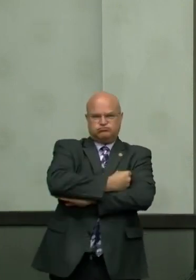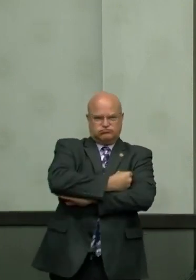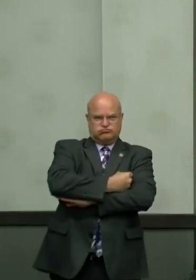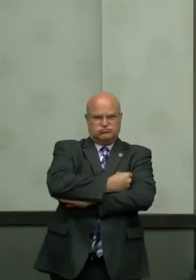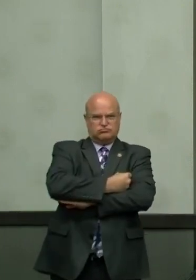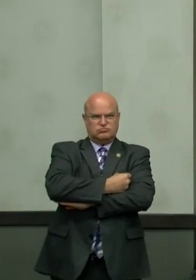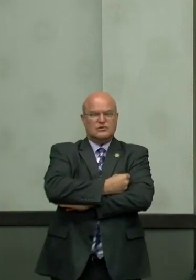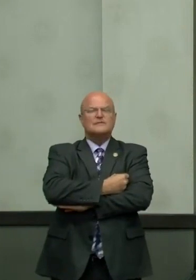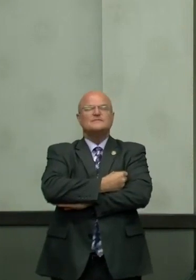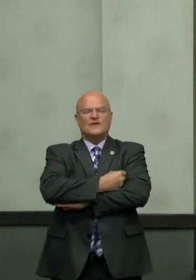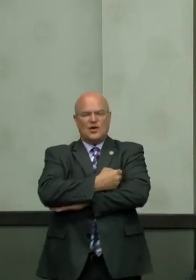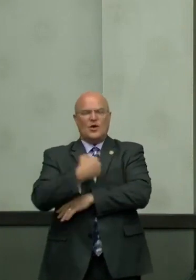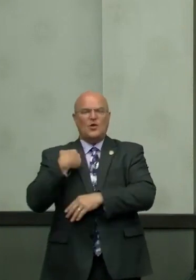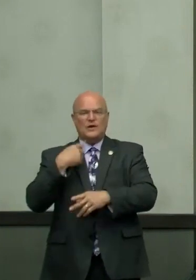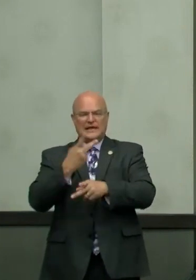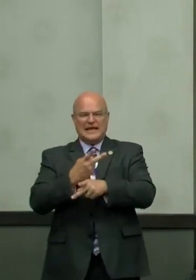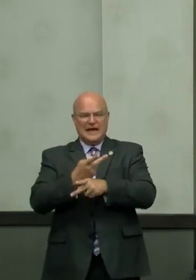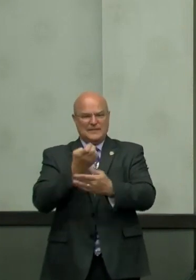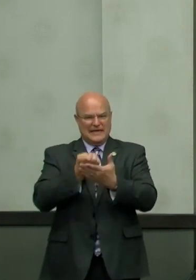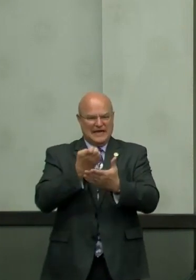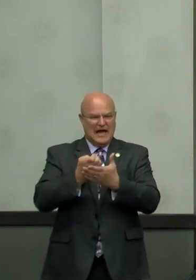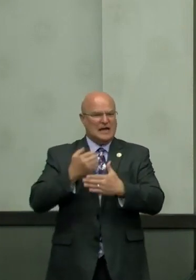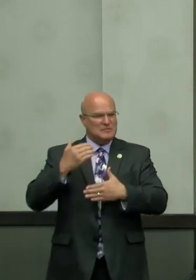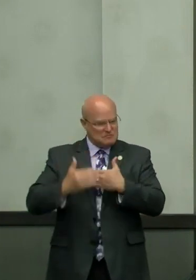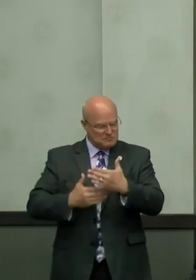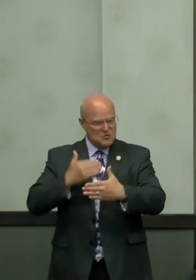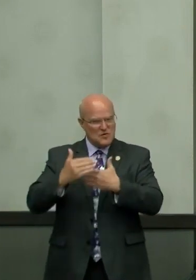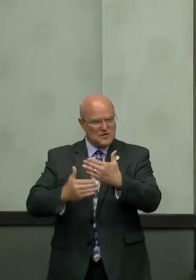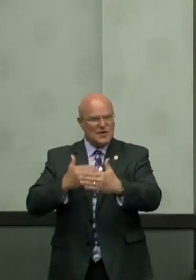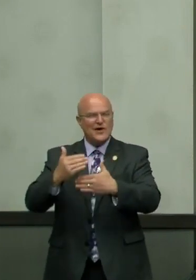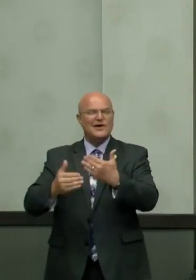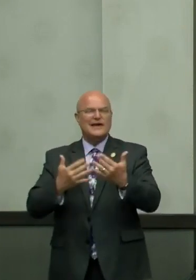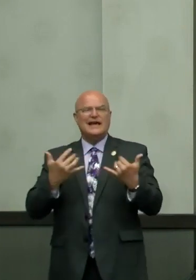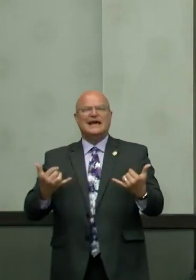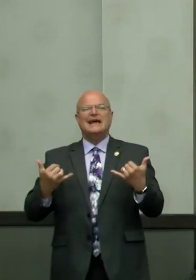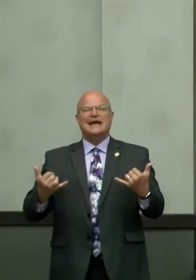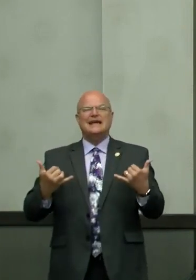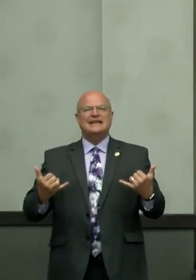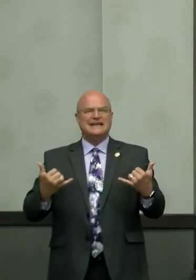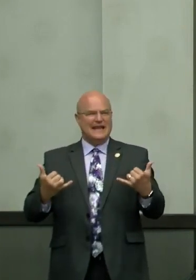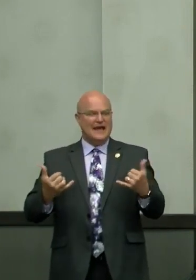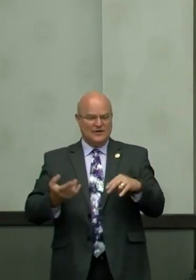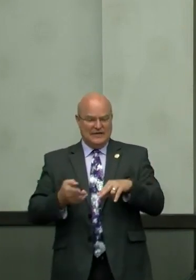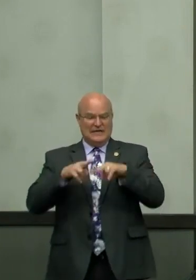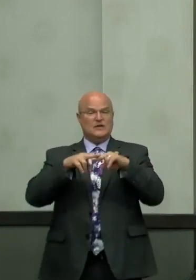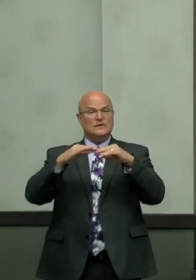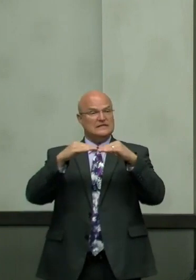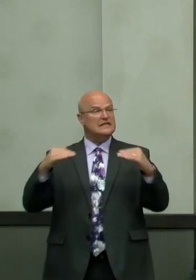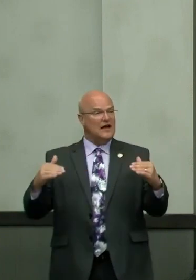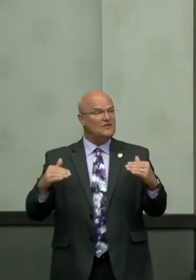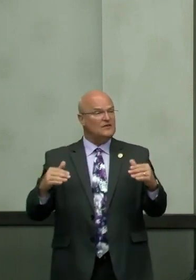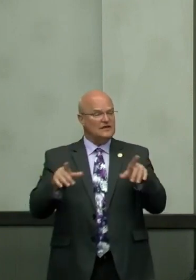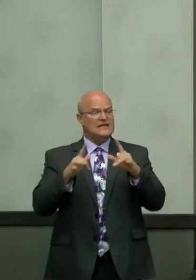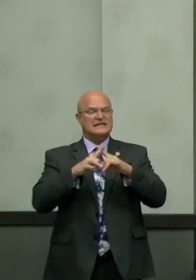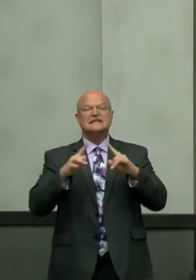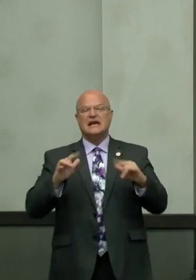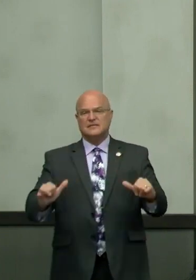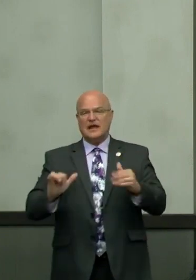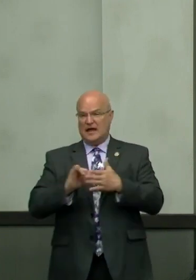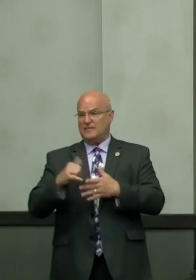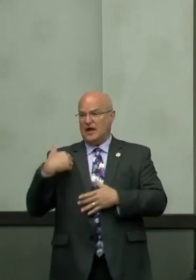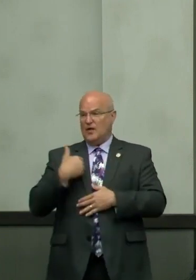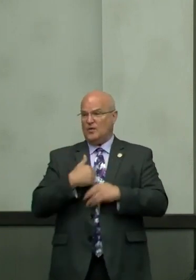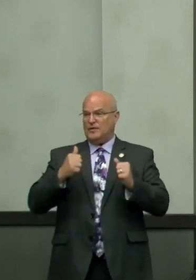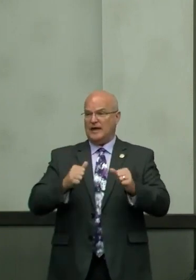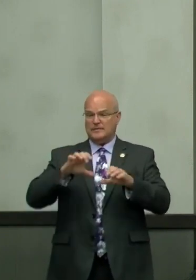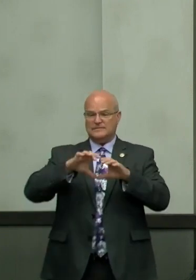we were able to keep our economy going at some level and now an increased level at the same time that we